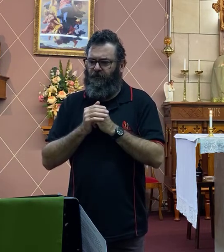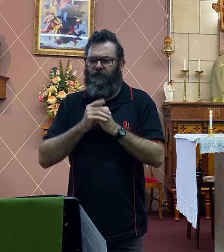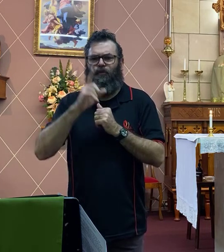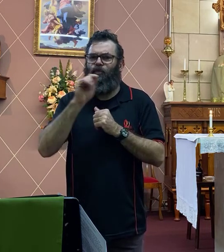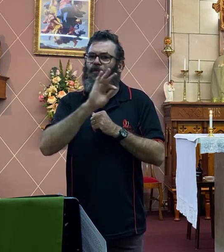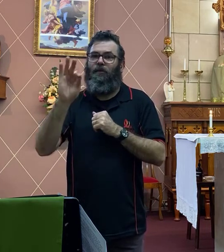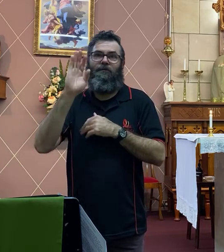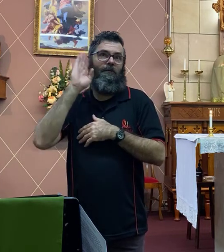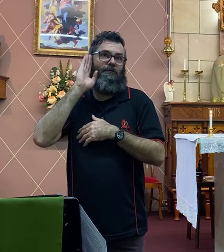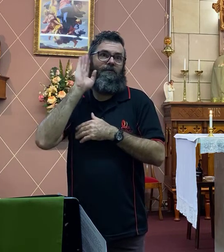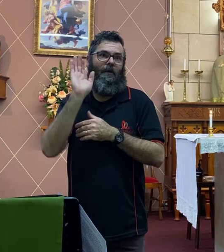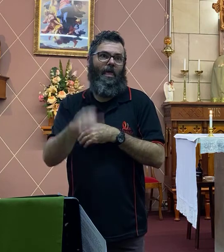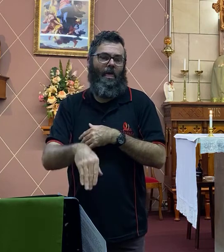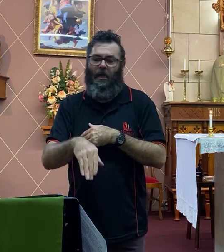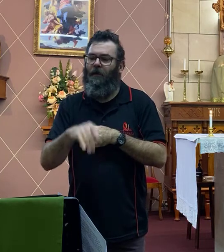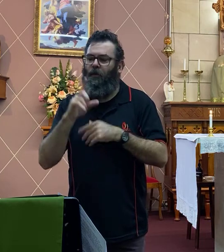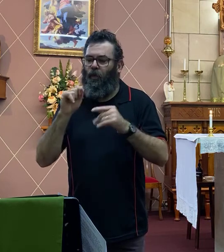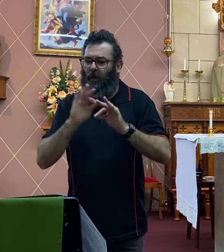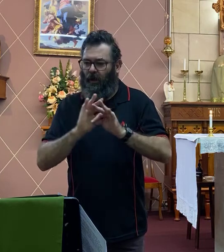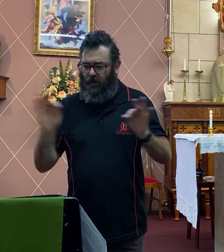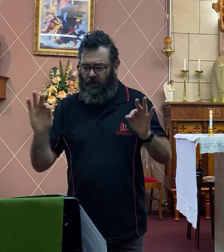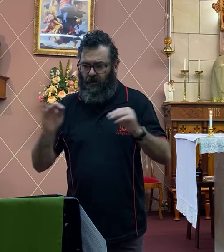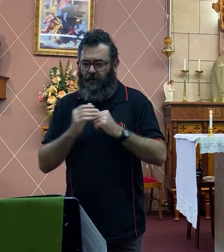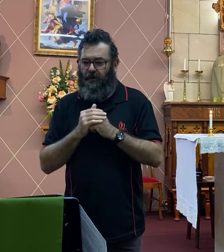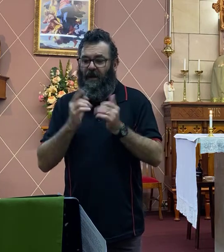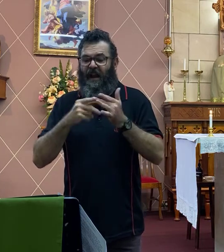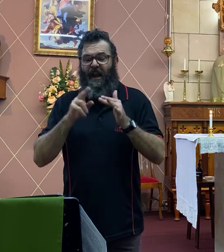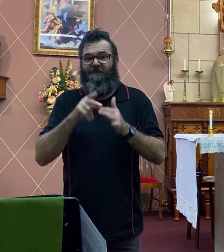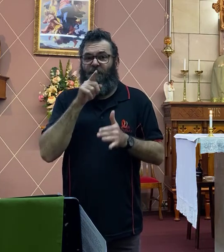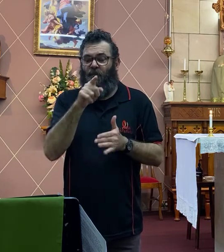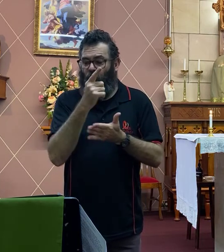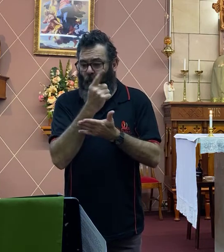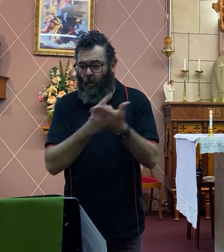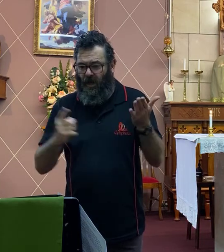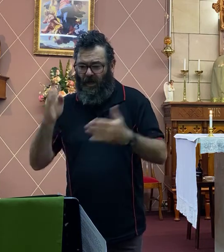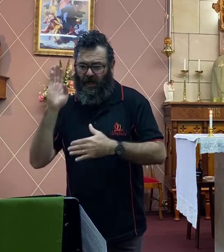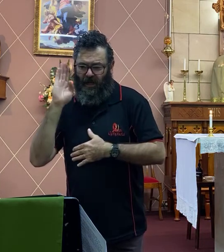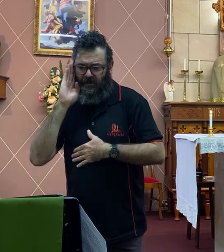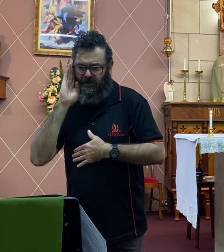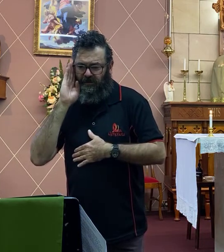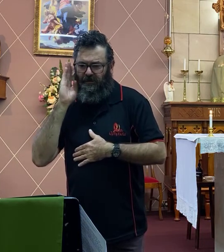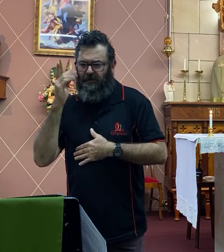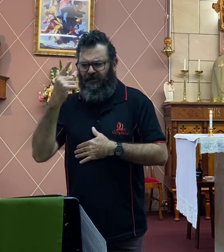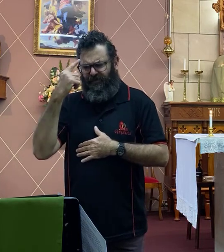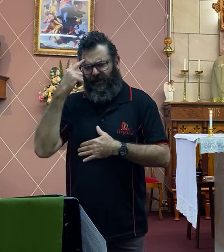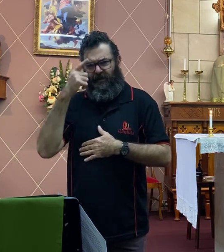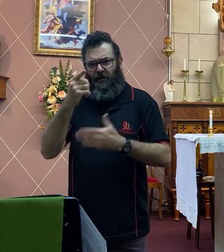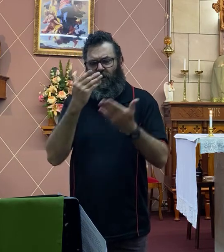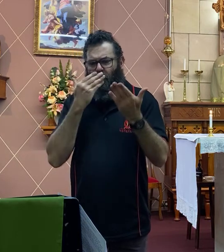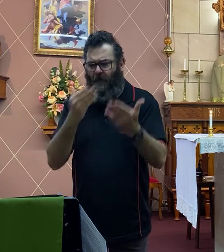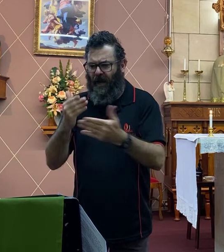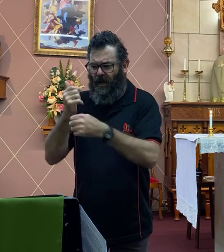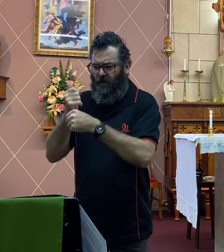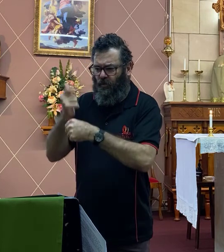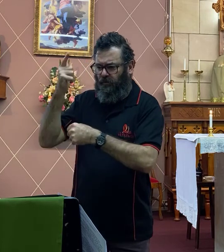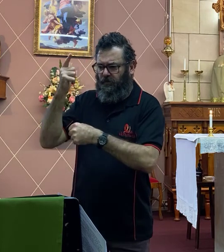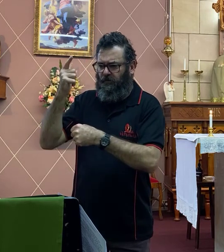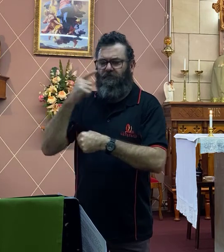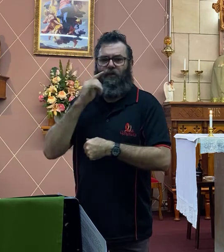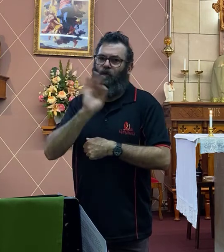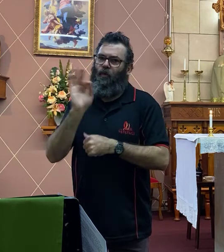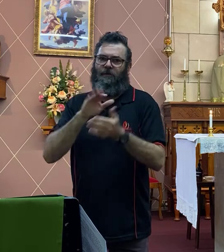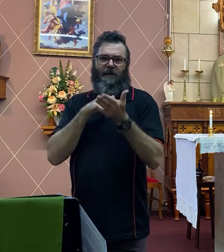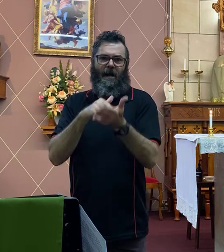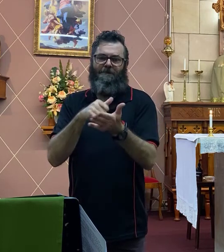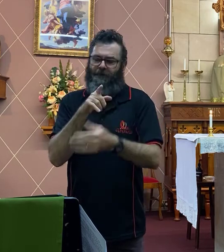you. Do not listen and do nothing. If you only listen and think you obey